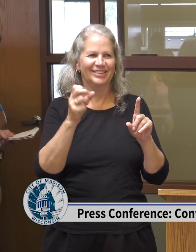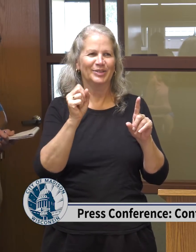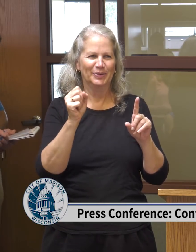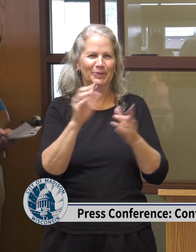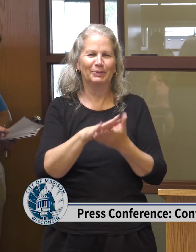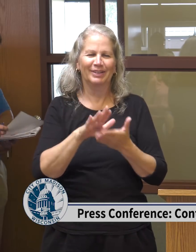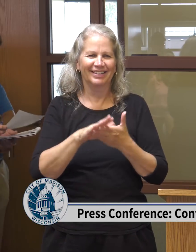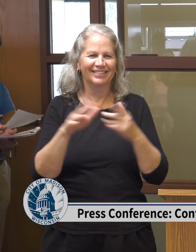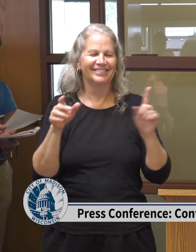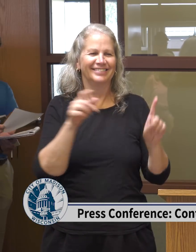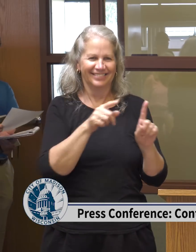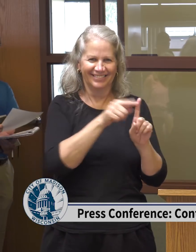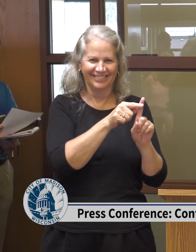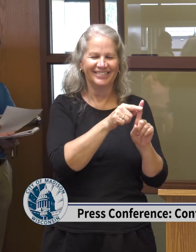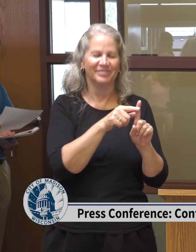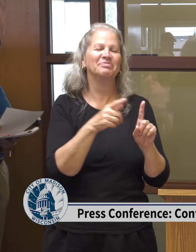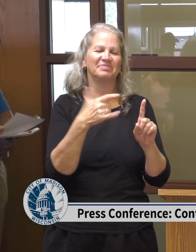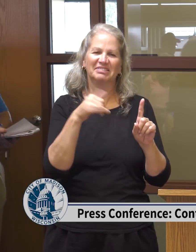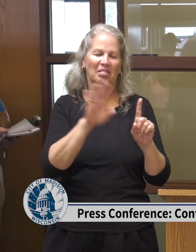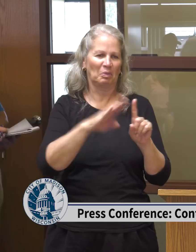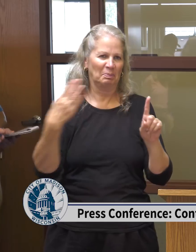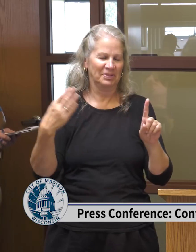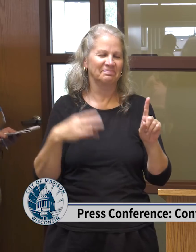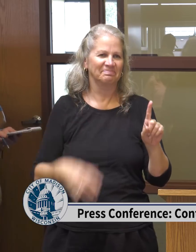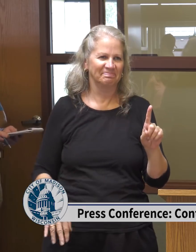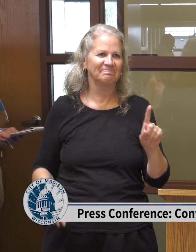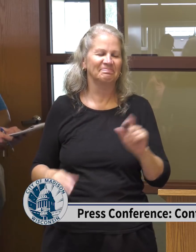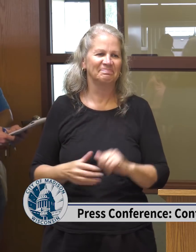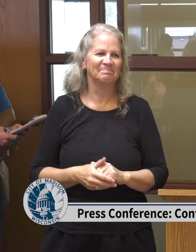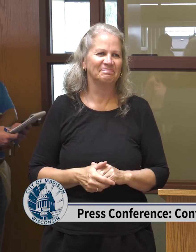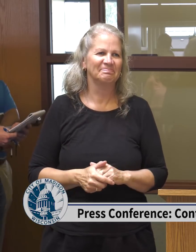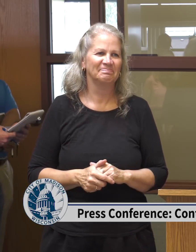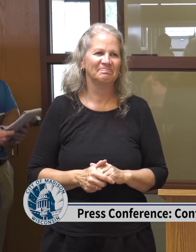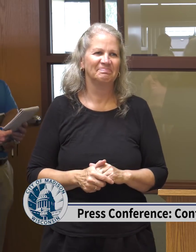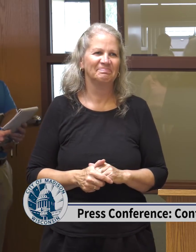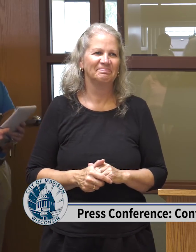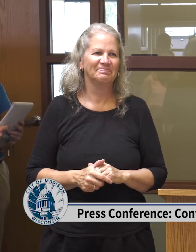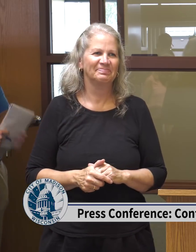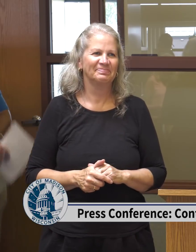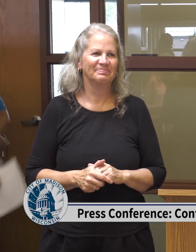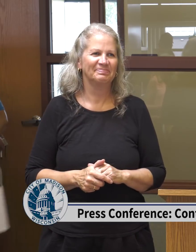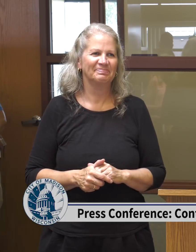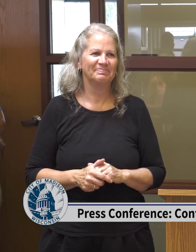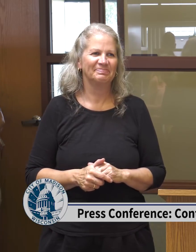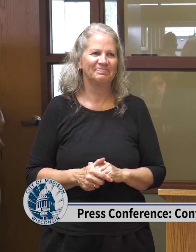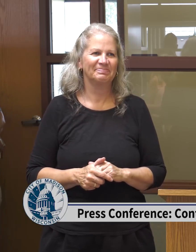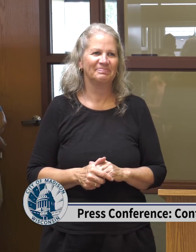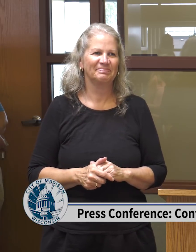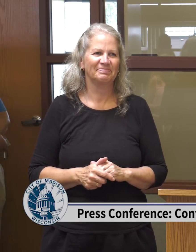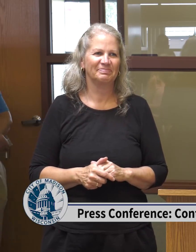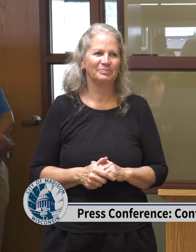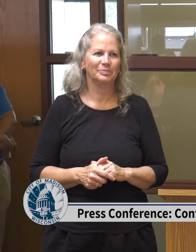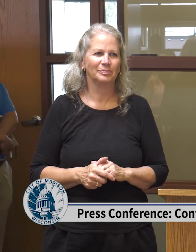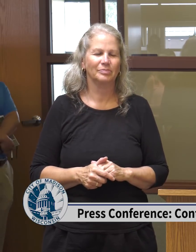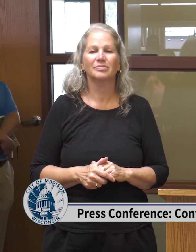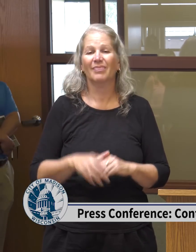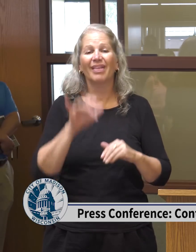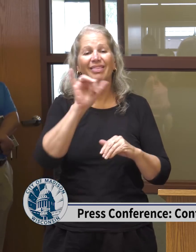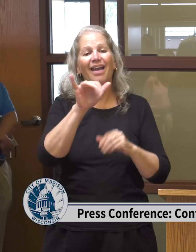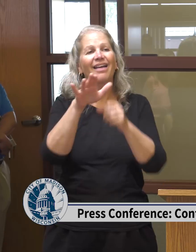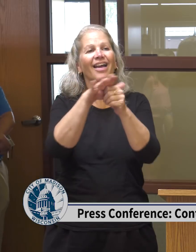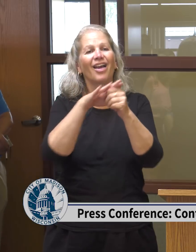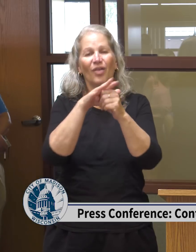predict when that will be repaired and what the needs of those tenants are. So